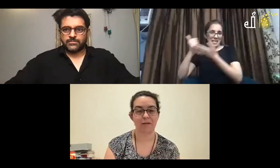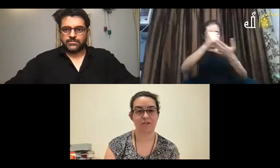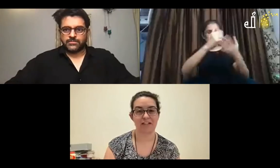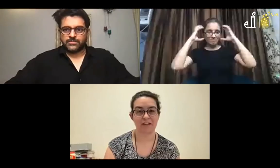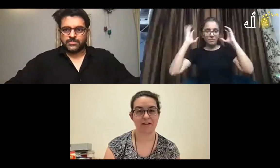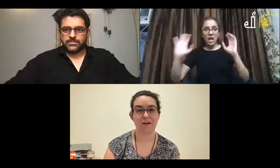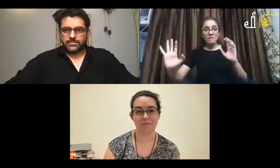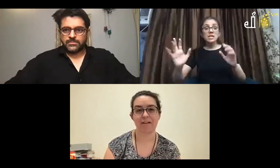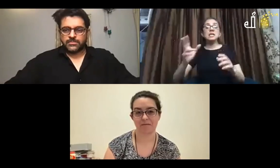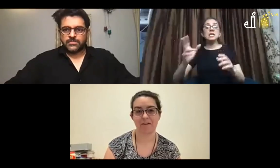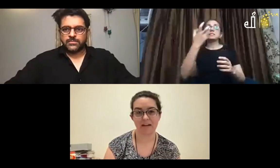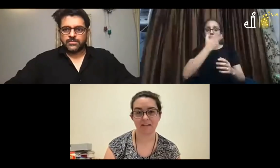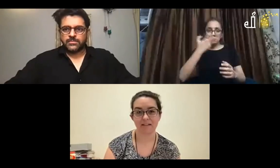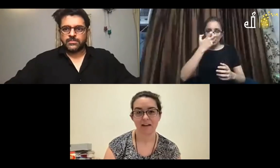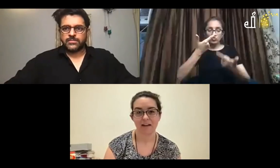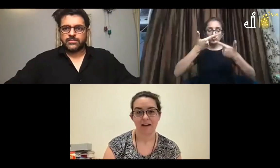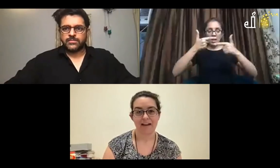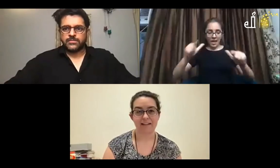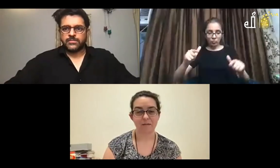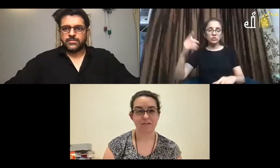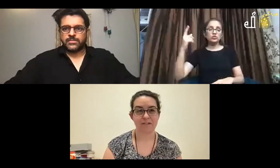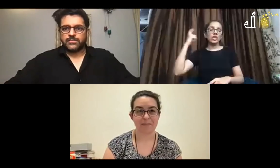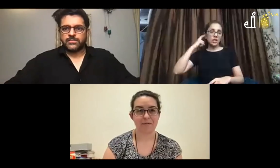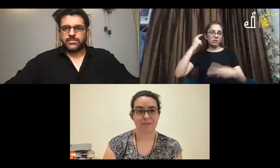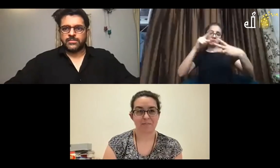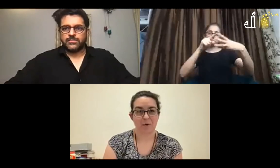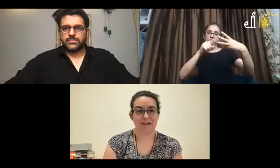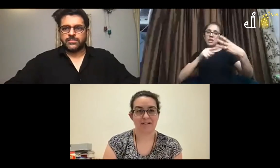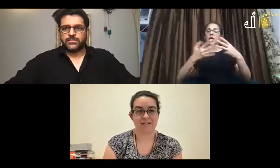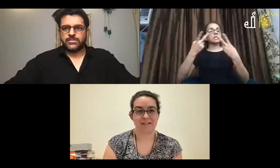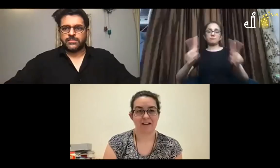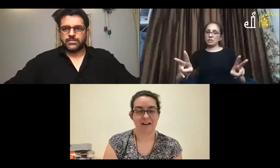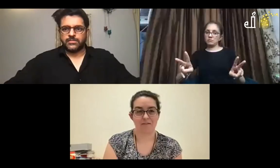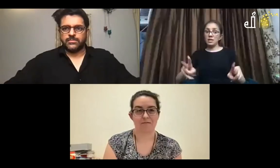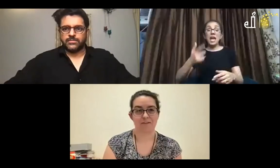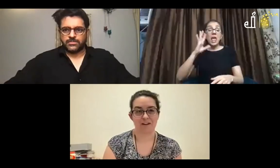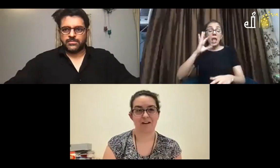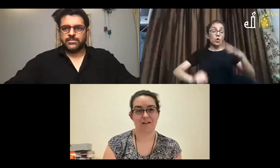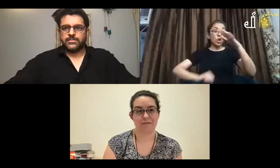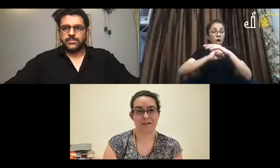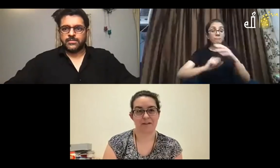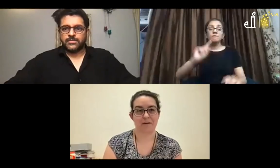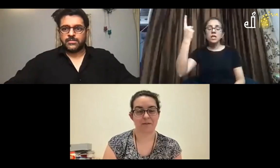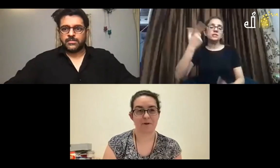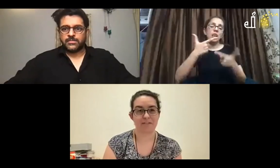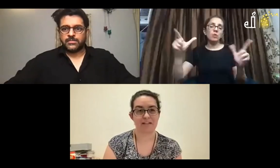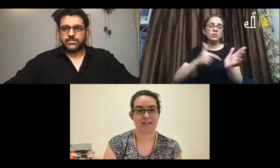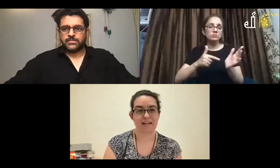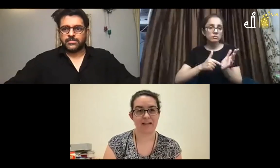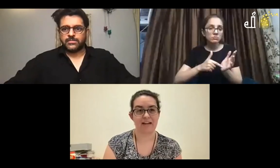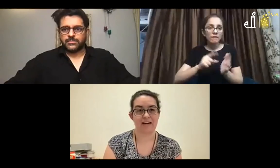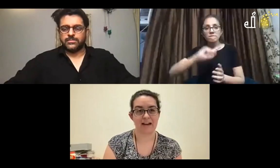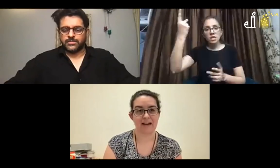speech, language, and hearing are 3 different things. And language is the most important of all three of those. A